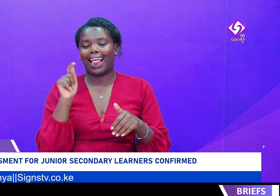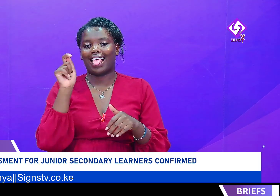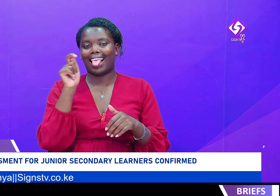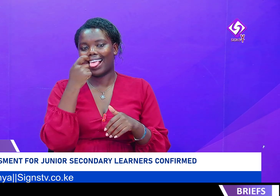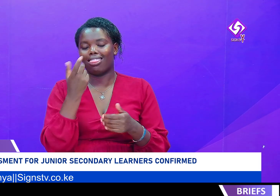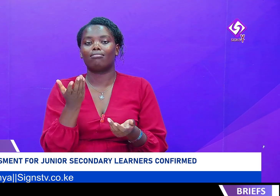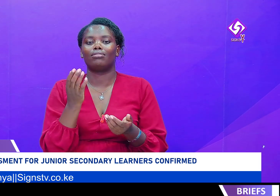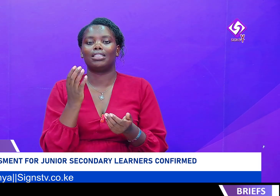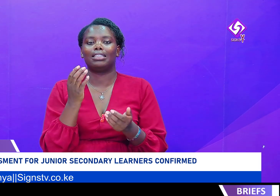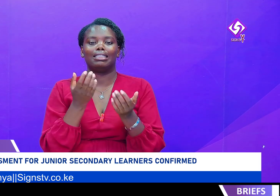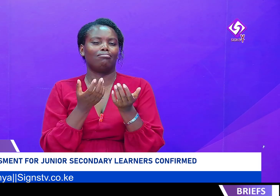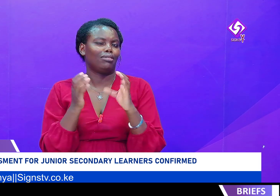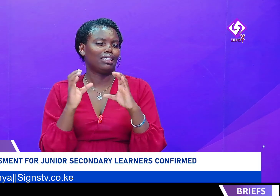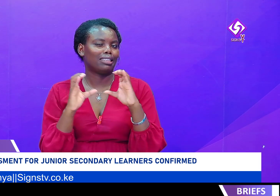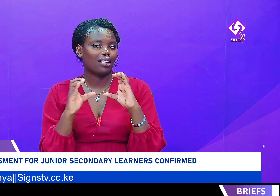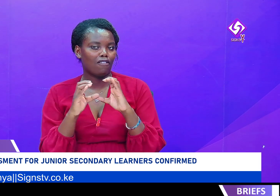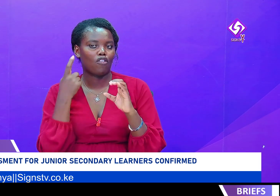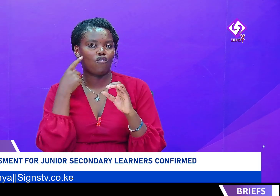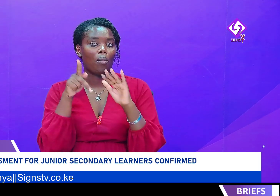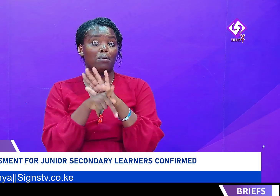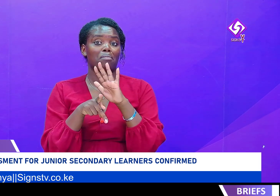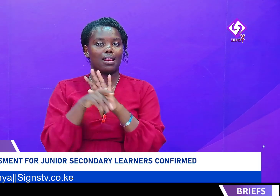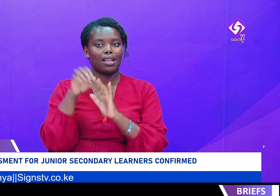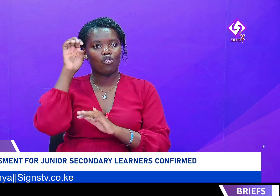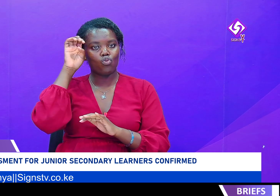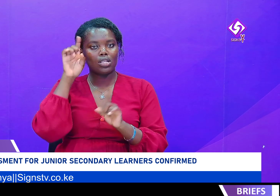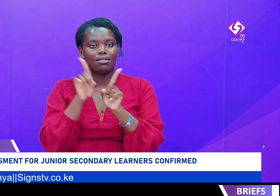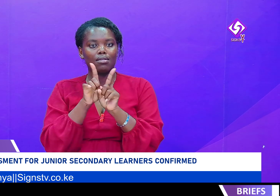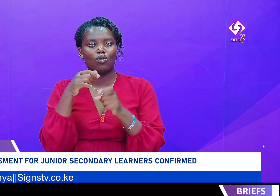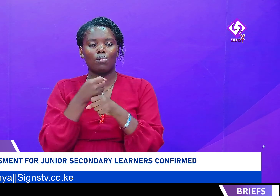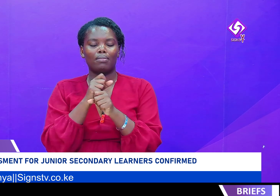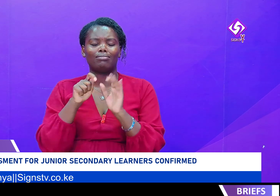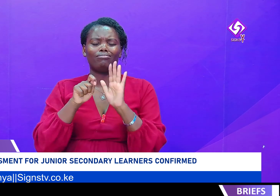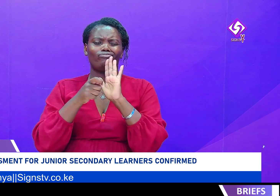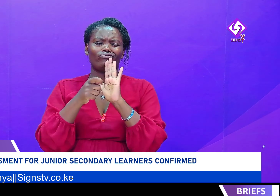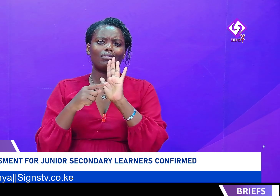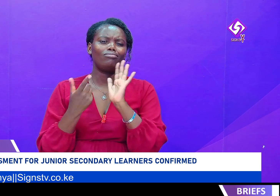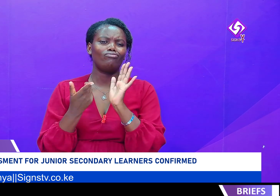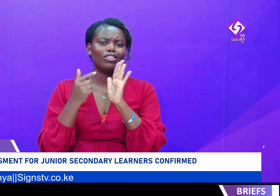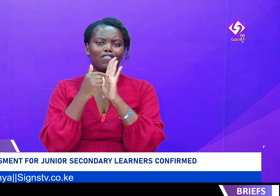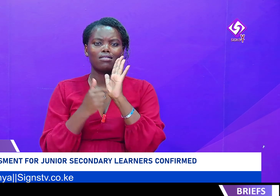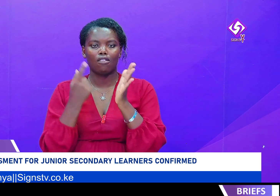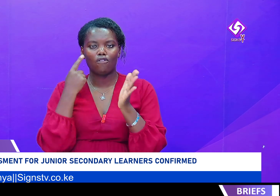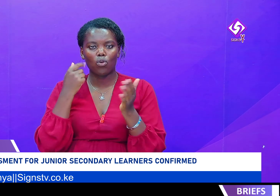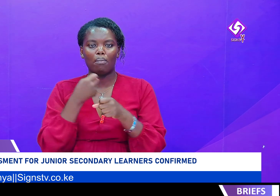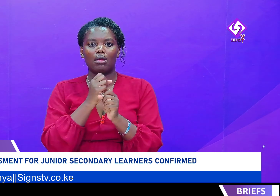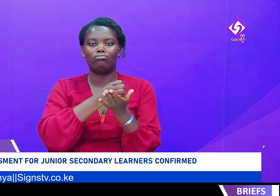KJSEA, will evaluate the students' performance across grade 7, grade 8, and grade 9.